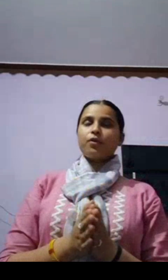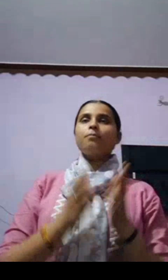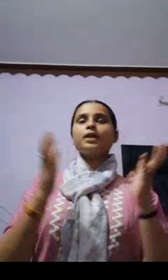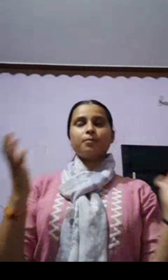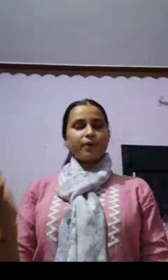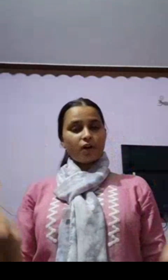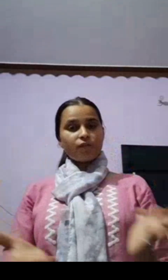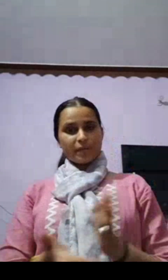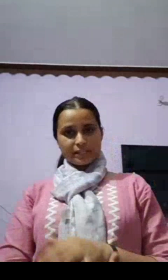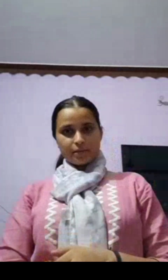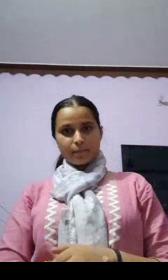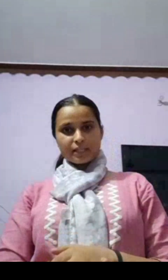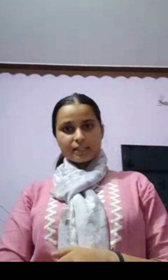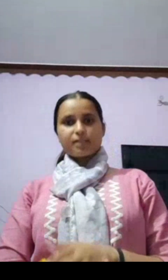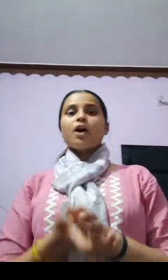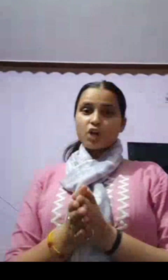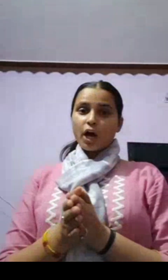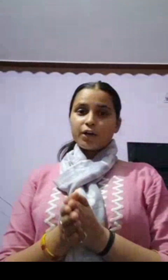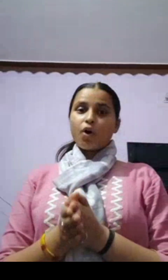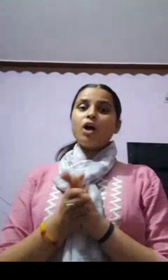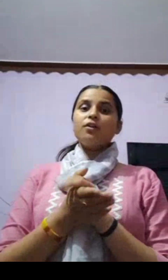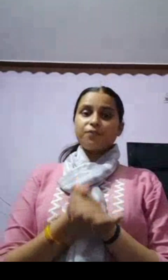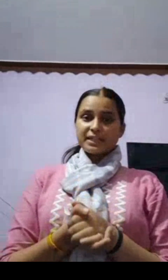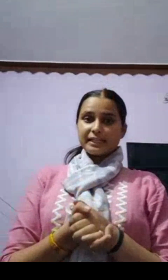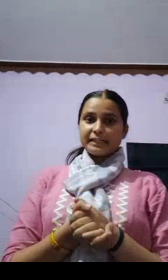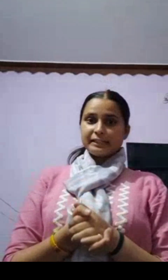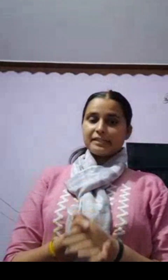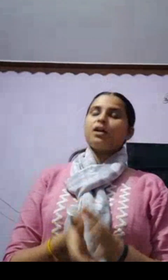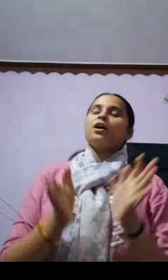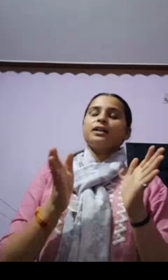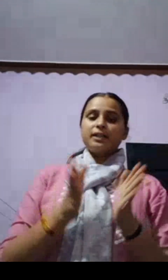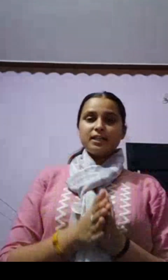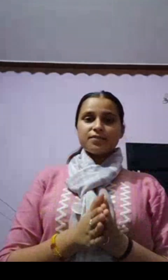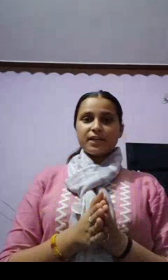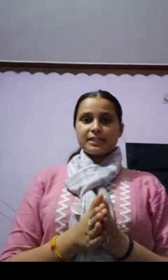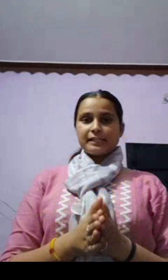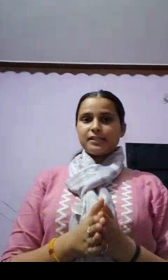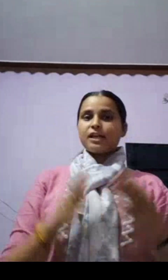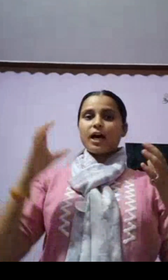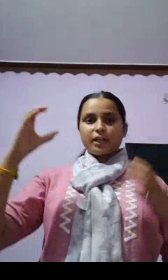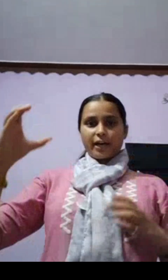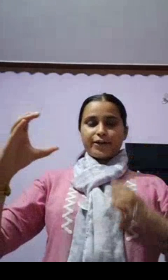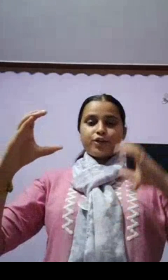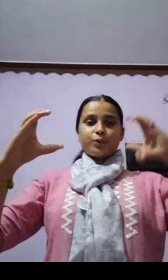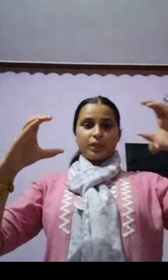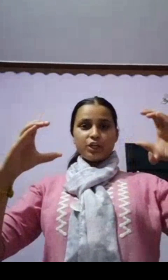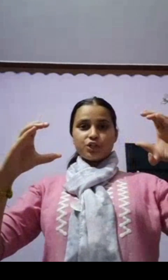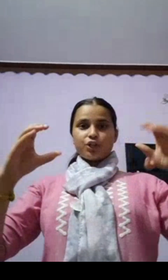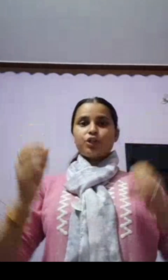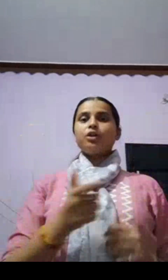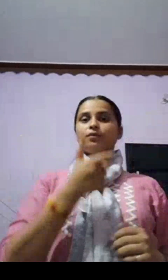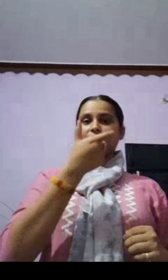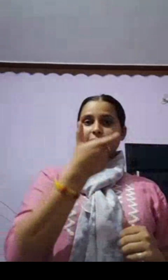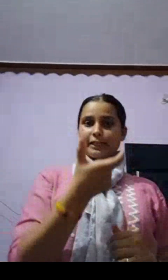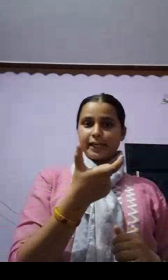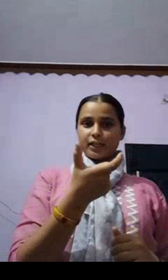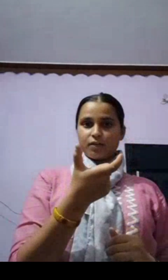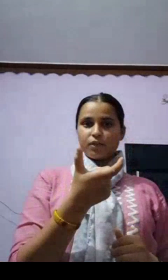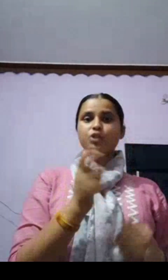from number of muscle bundles which are called fascicles. These fascicles are connected to each other with the connective tissue